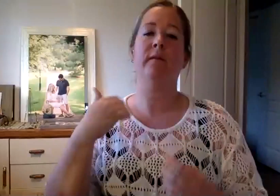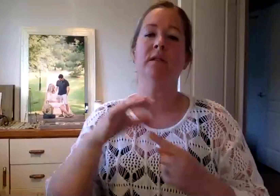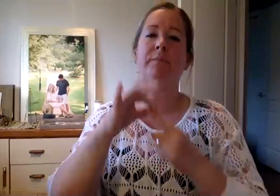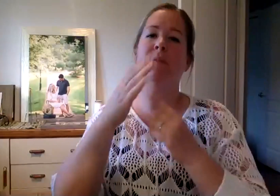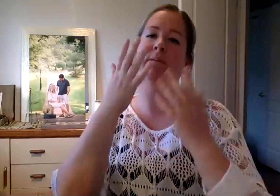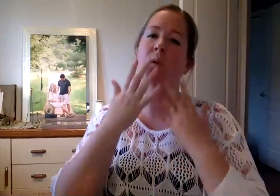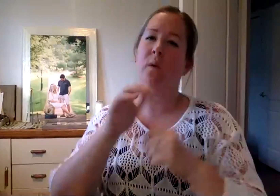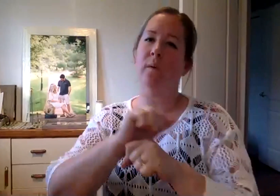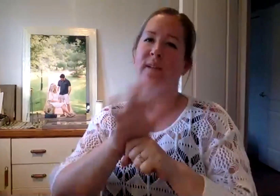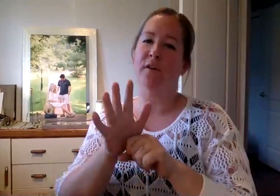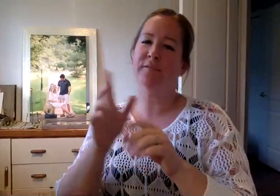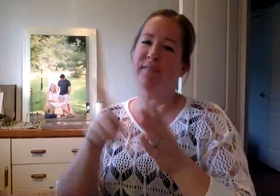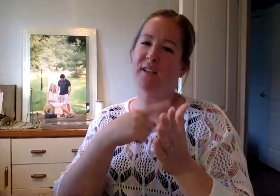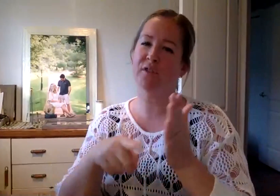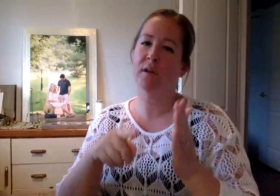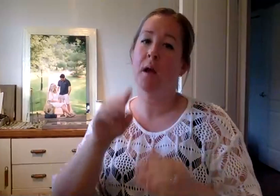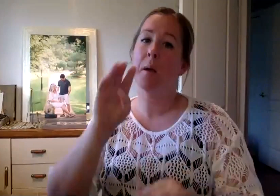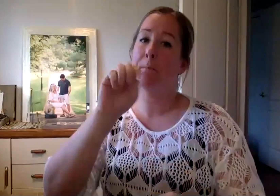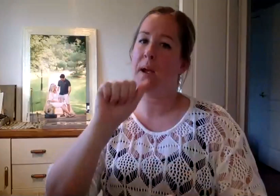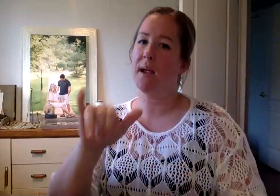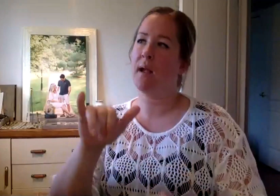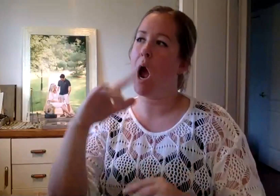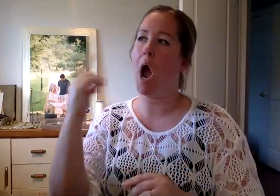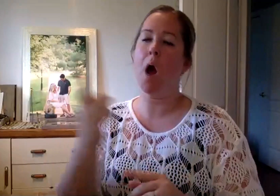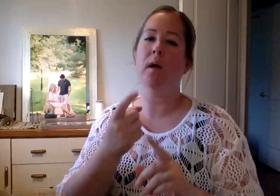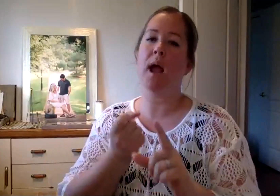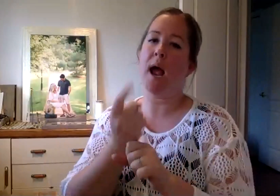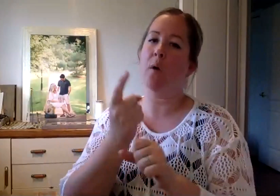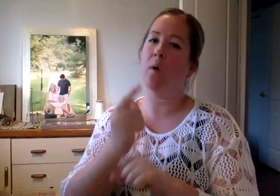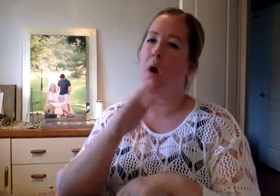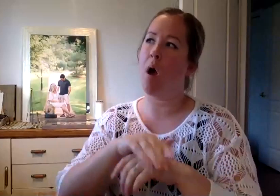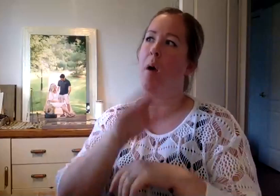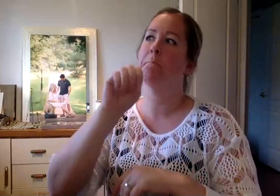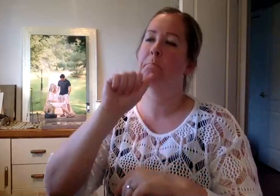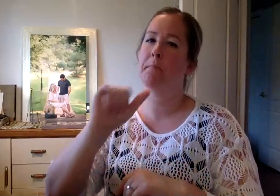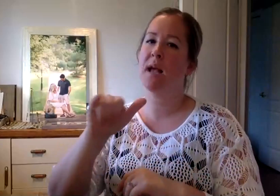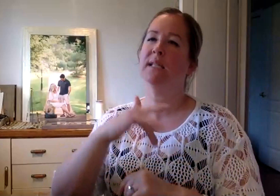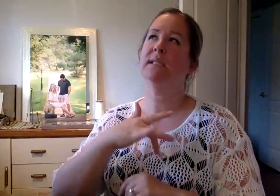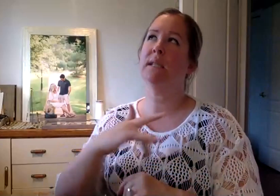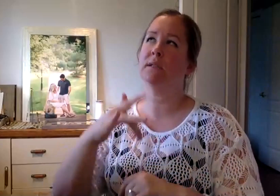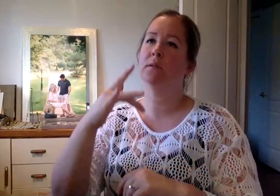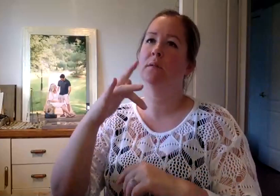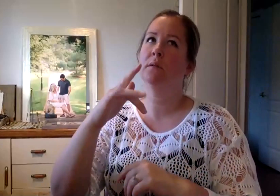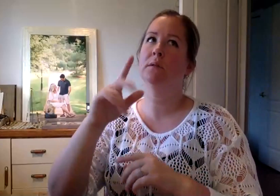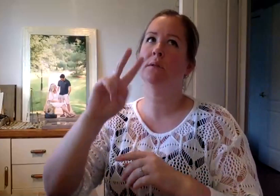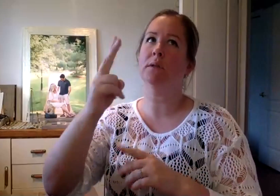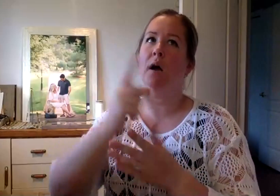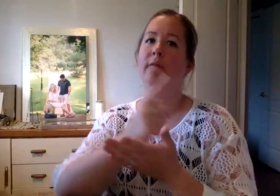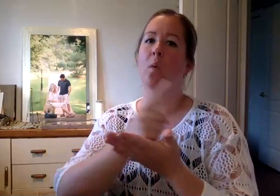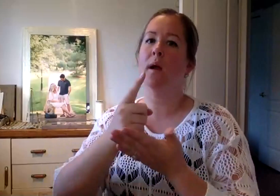So Alex didn't answer that question. Unfortunately, because of coronavirus, a lot of the events have been canceled. But May